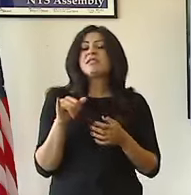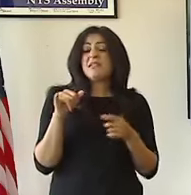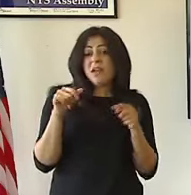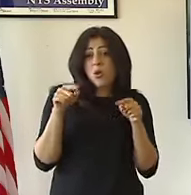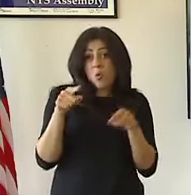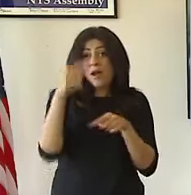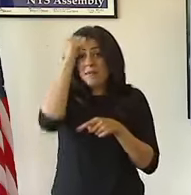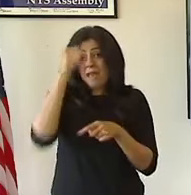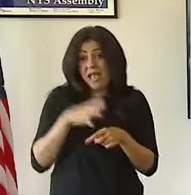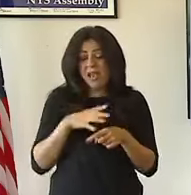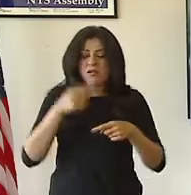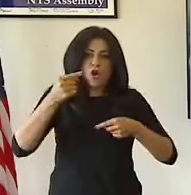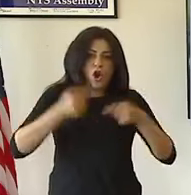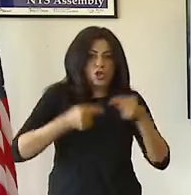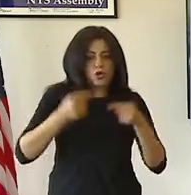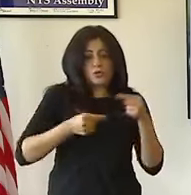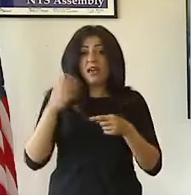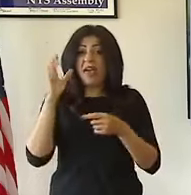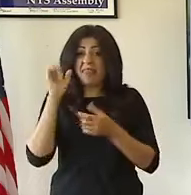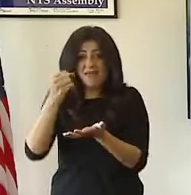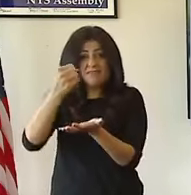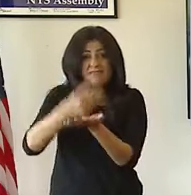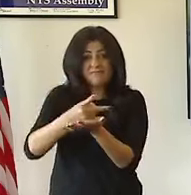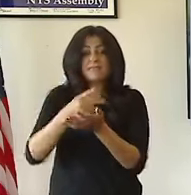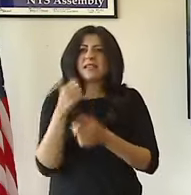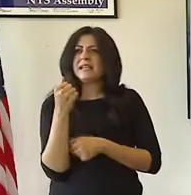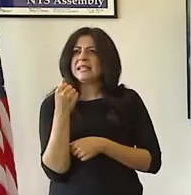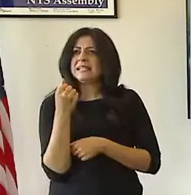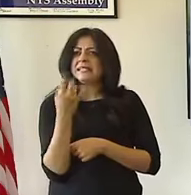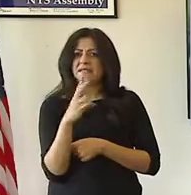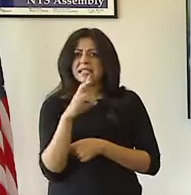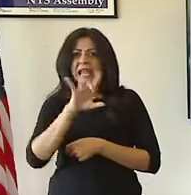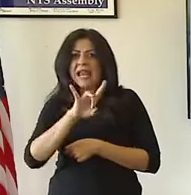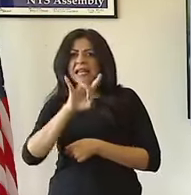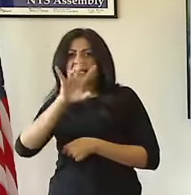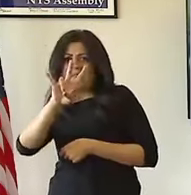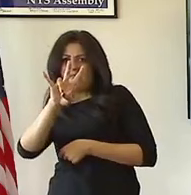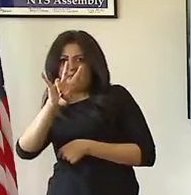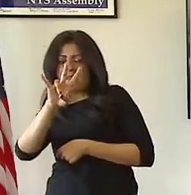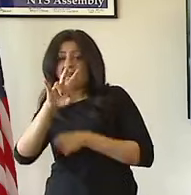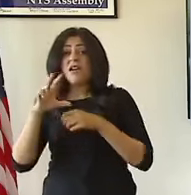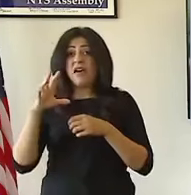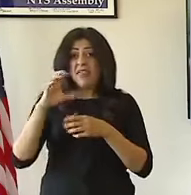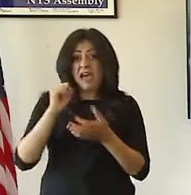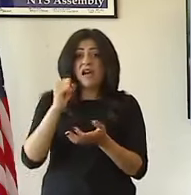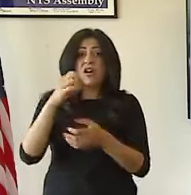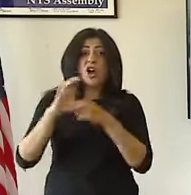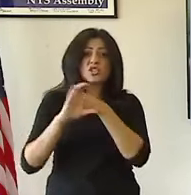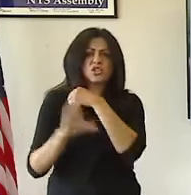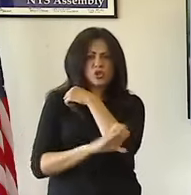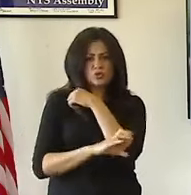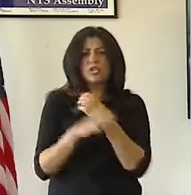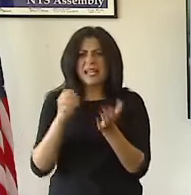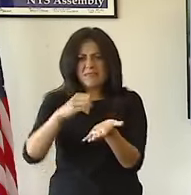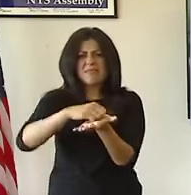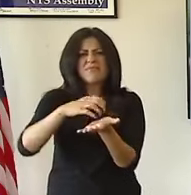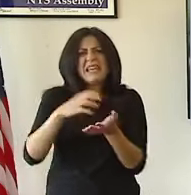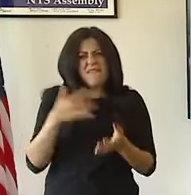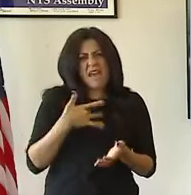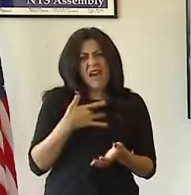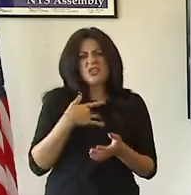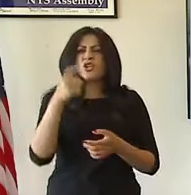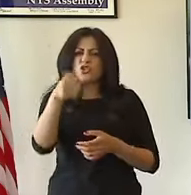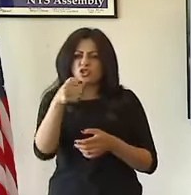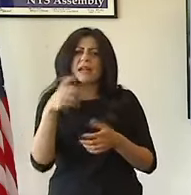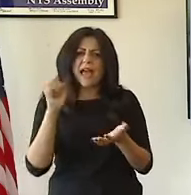that the ratification of that U.S. Constitution ultimately in 1787, should include a celebration, a distinguishing